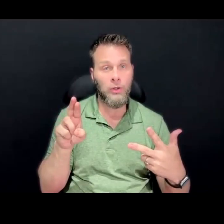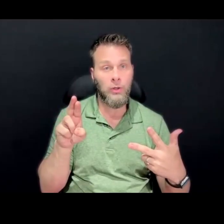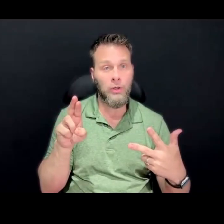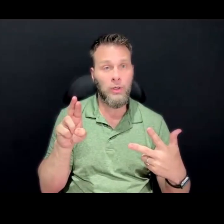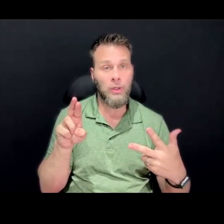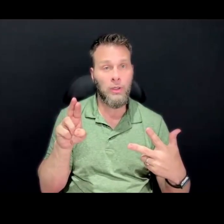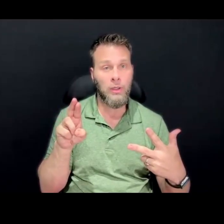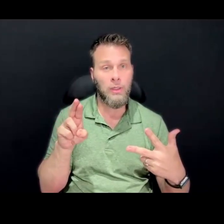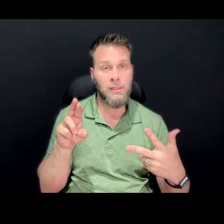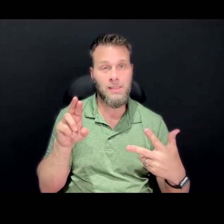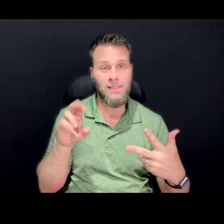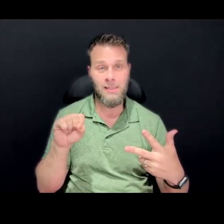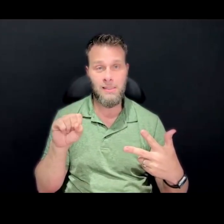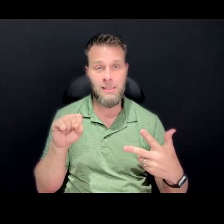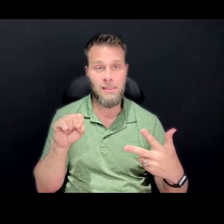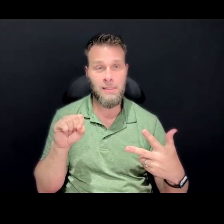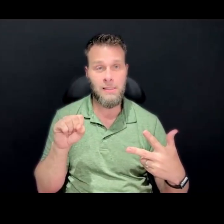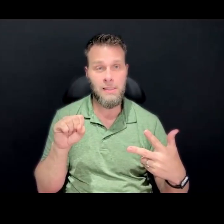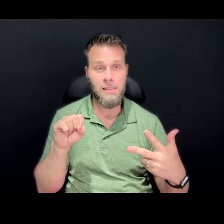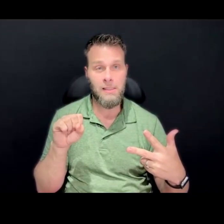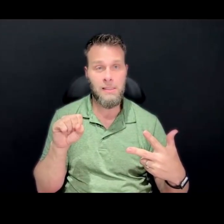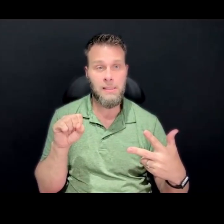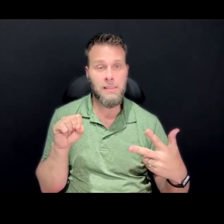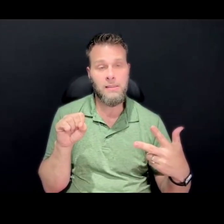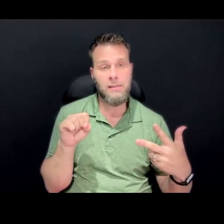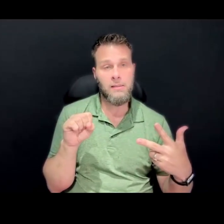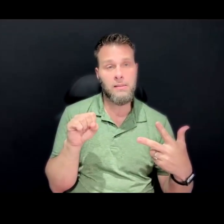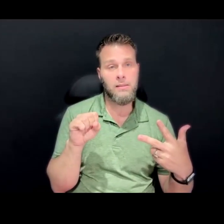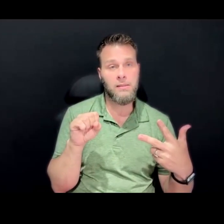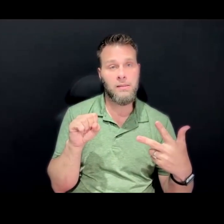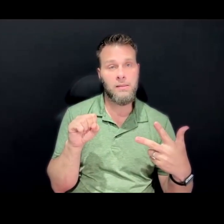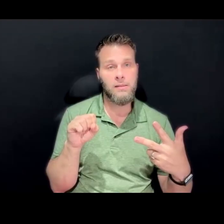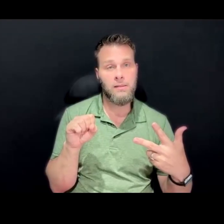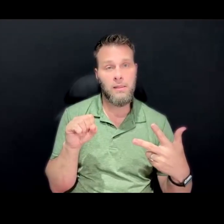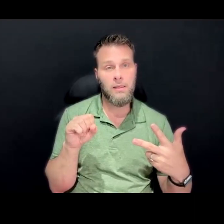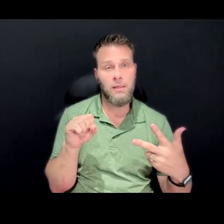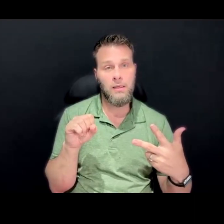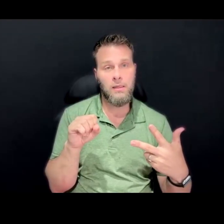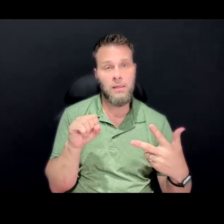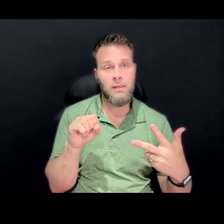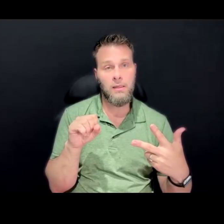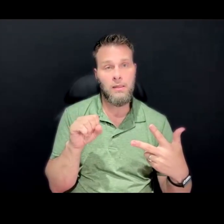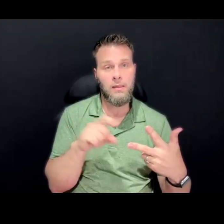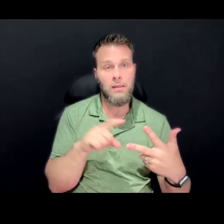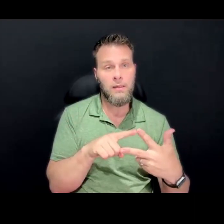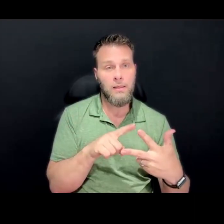Slovena, and I see Barlene's iPhone for our first 3.